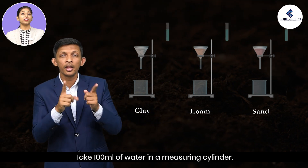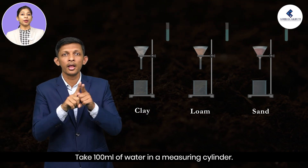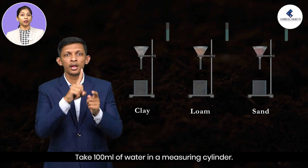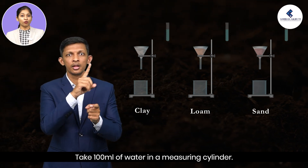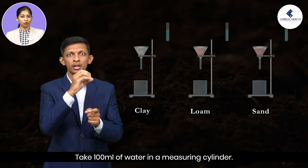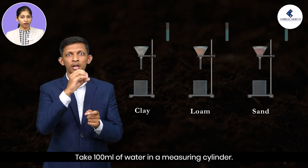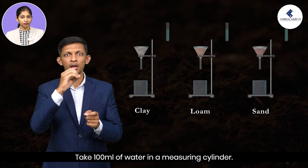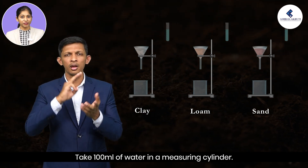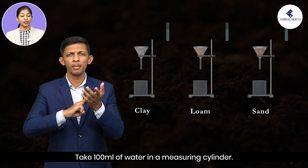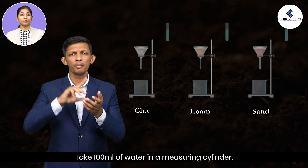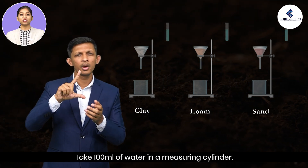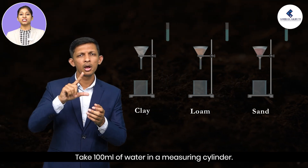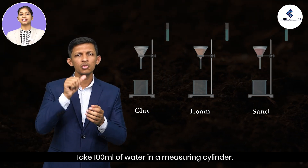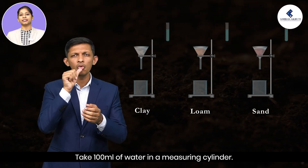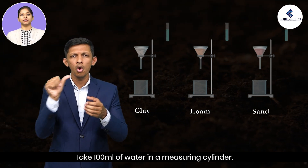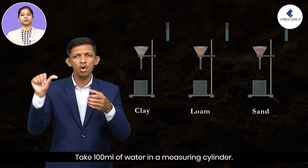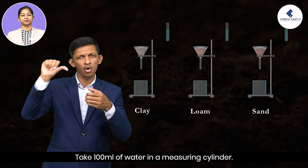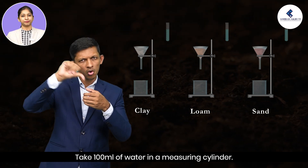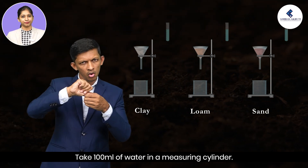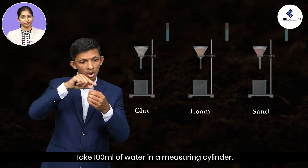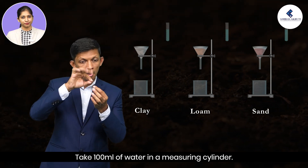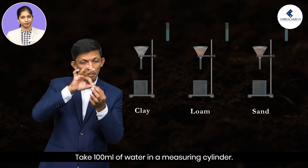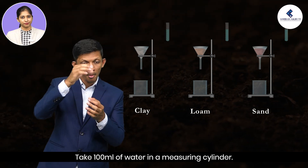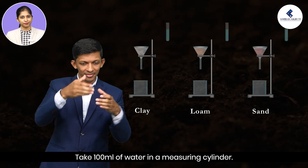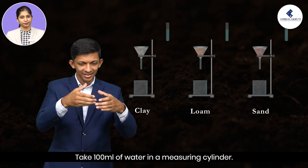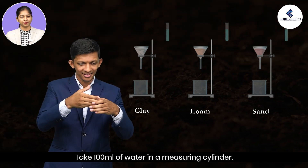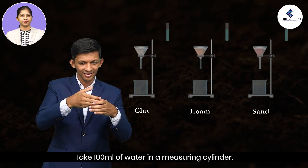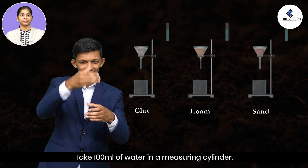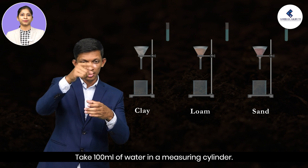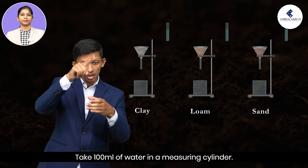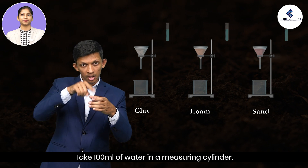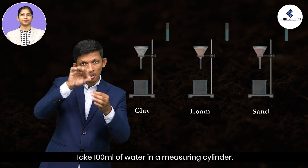Take 100 ml of water in a measuring cylinder.